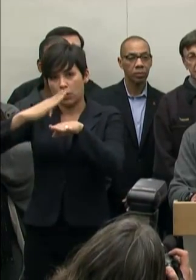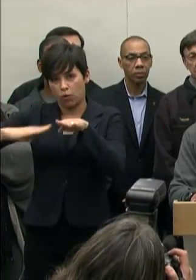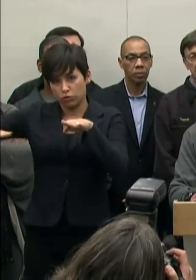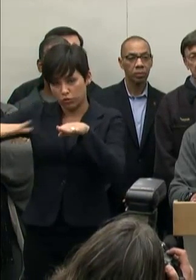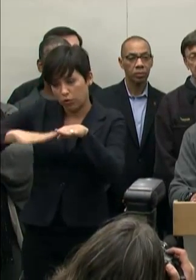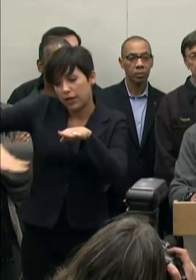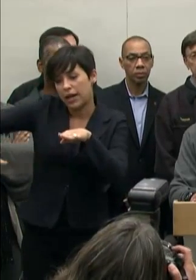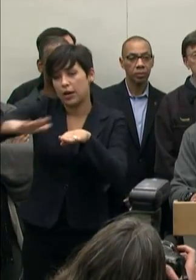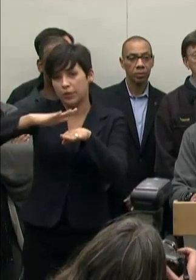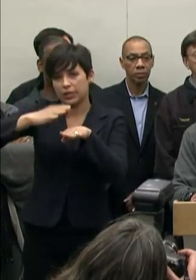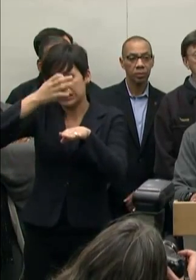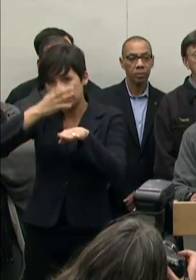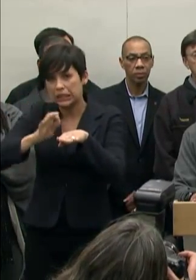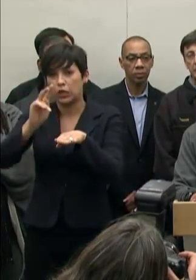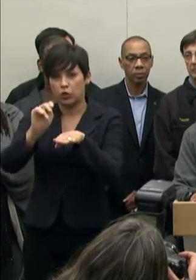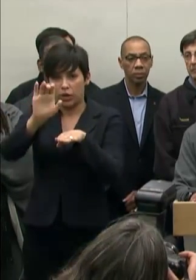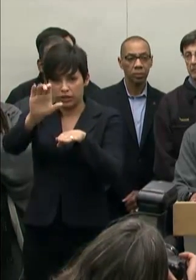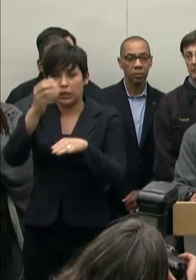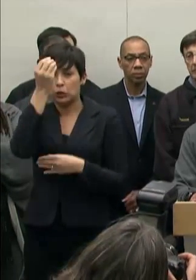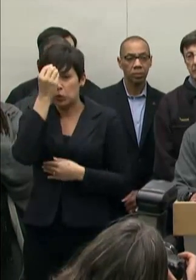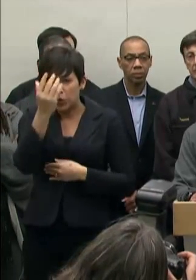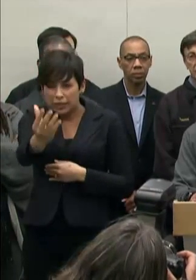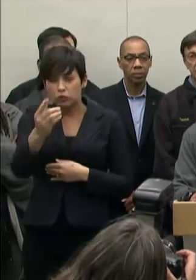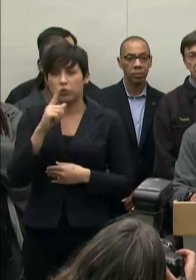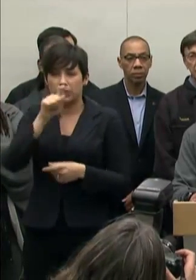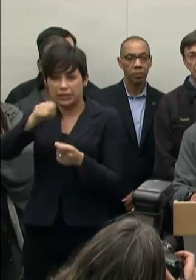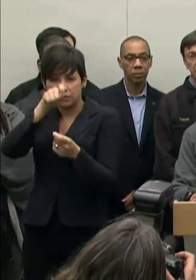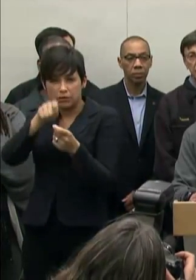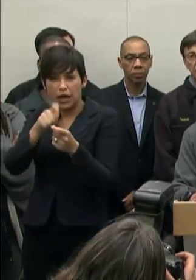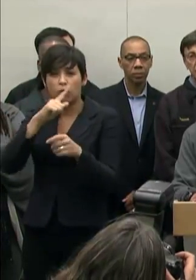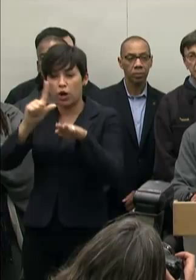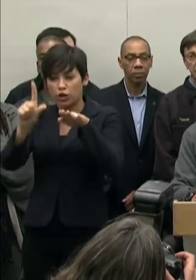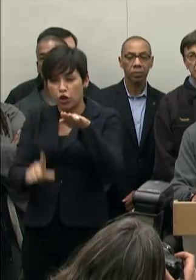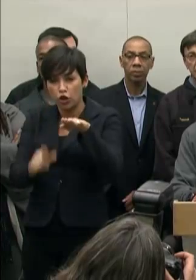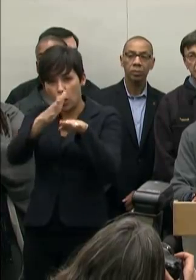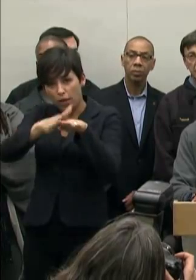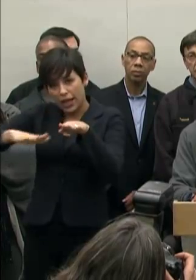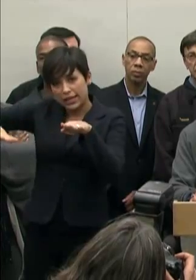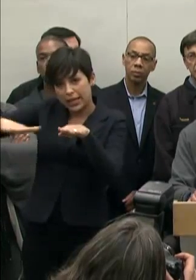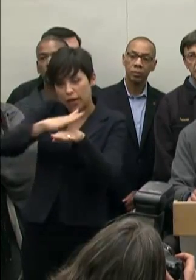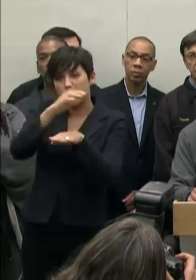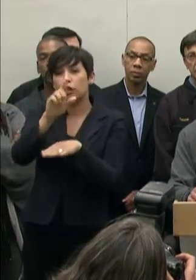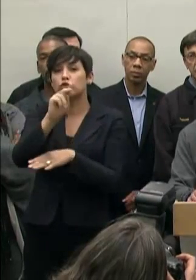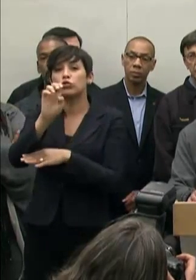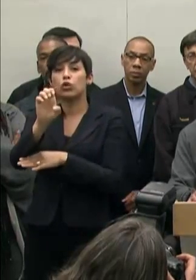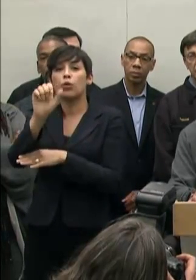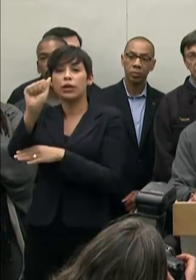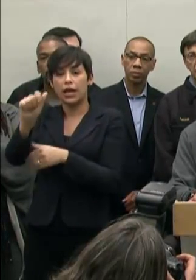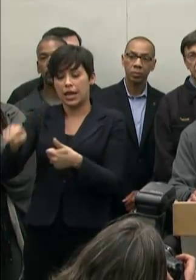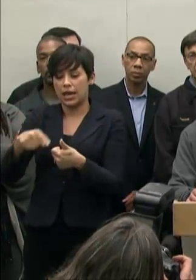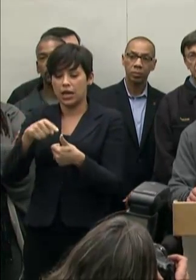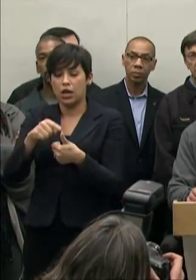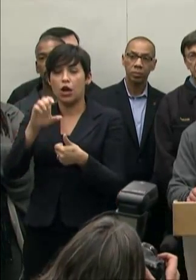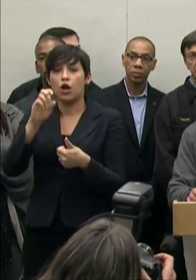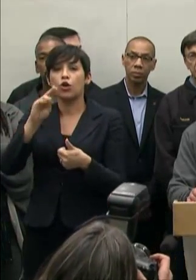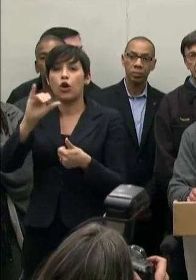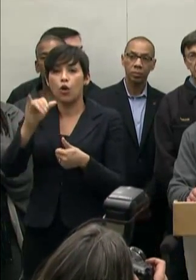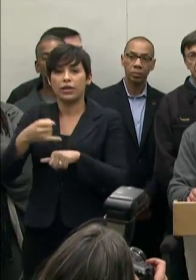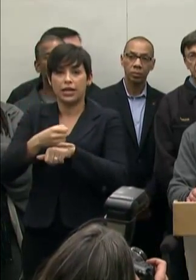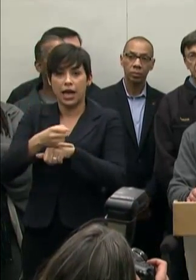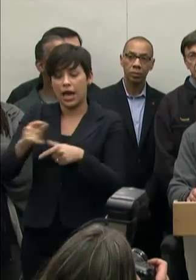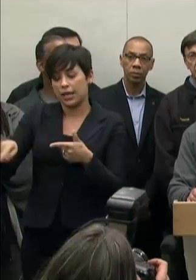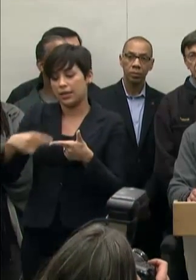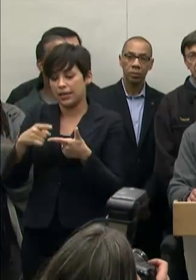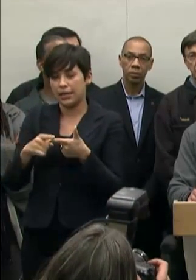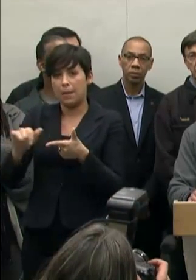of the city. To reiterate, what are the low-lying areas? Zone A includes Coney Island, Manhattan Beach, and Red Hook, and other areas